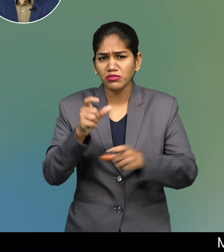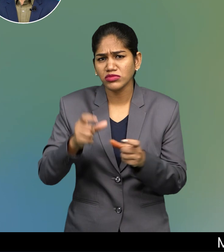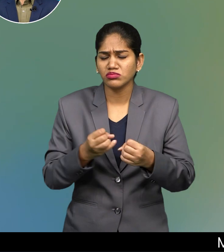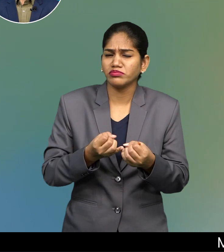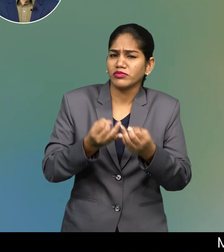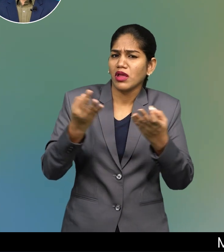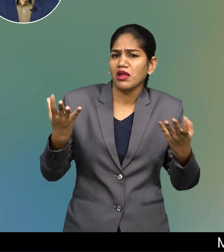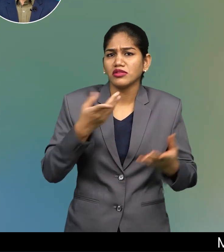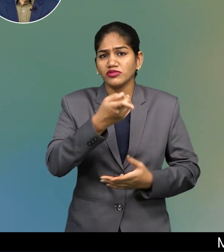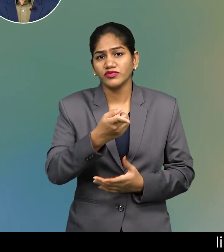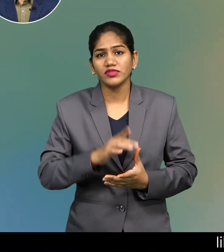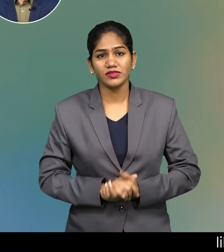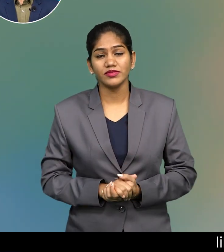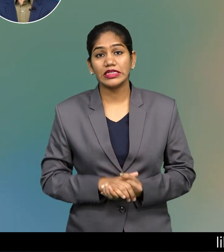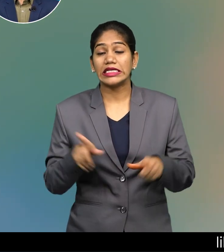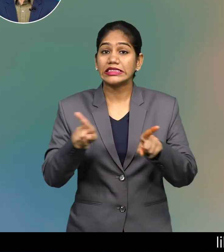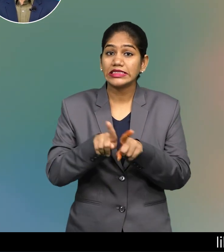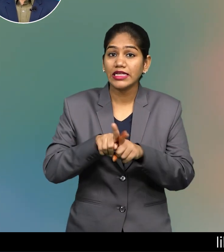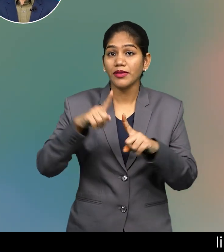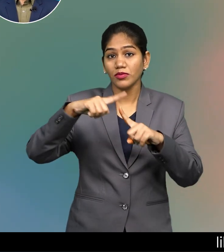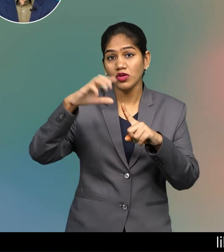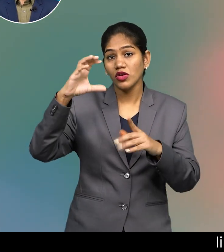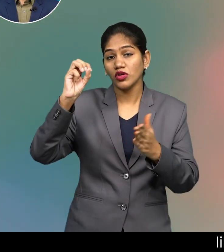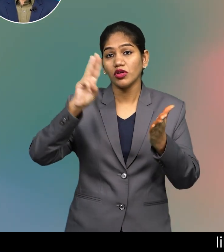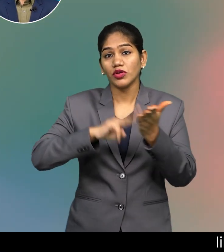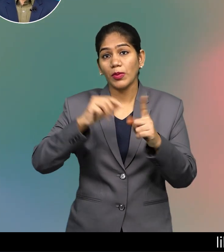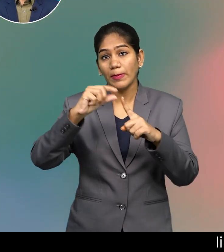Many of them, like Tom Paine